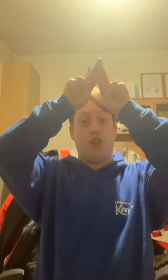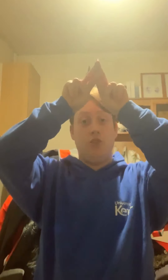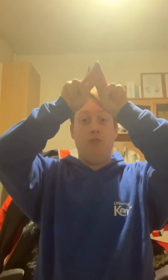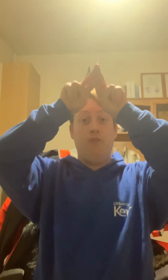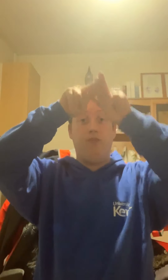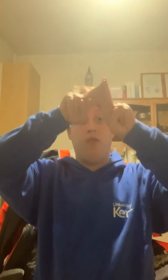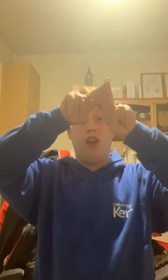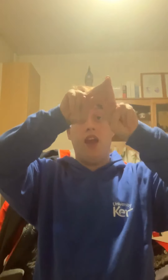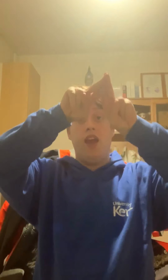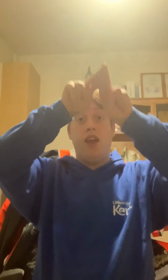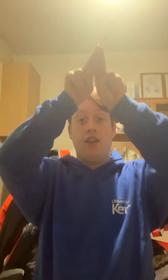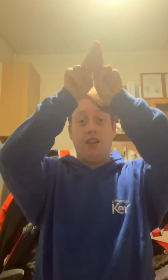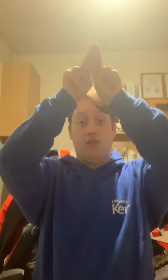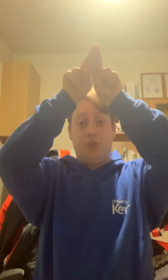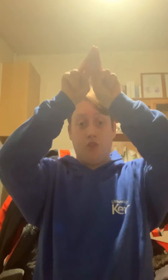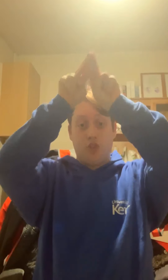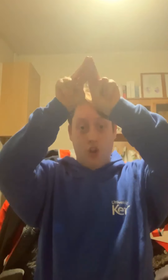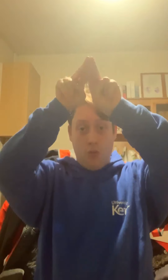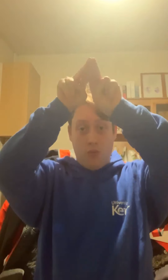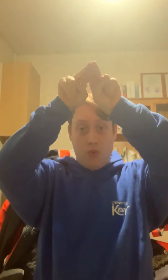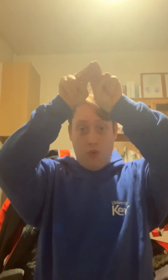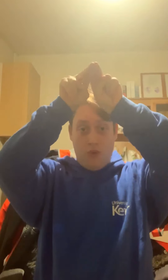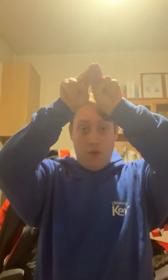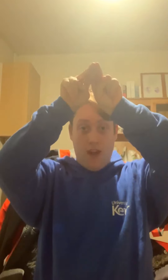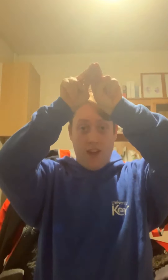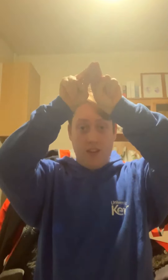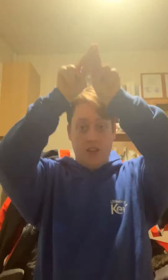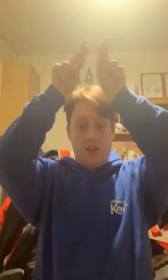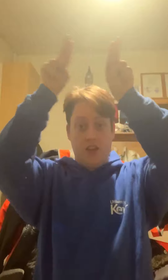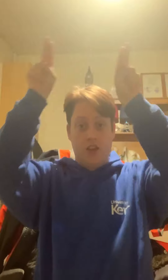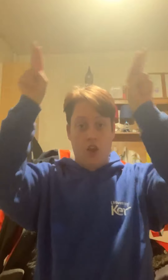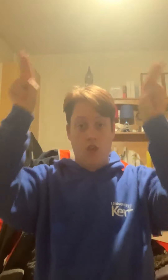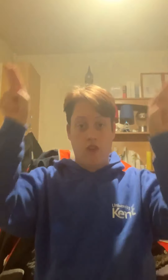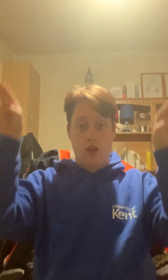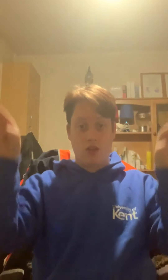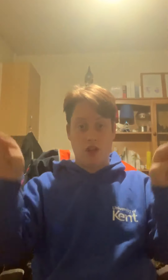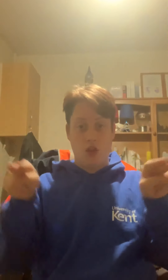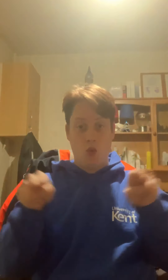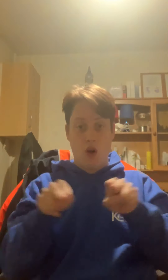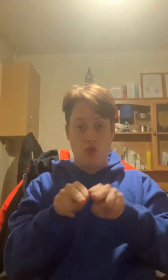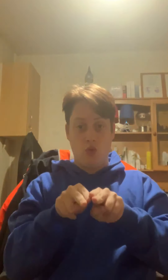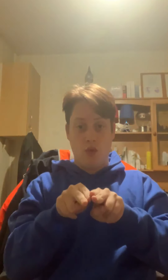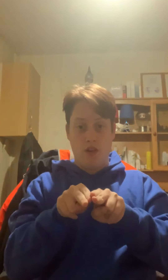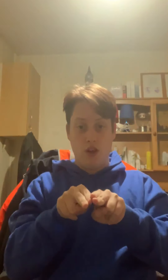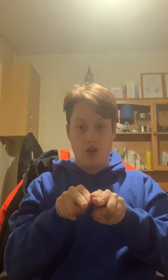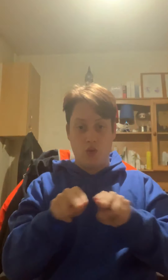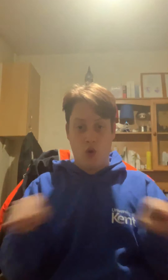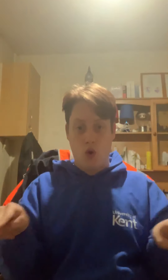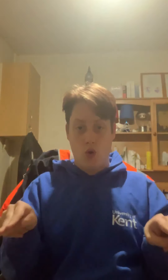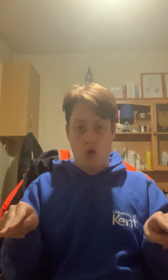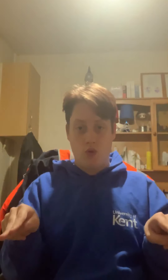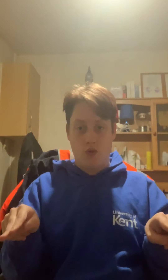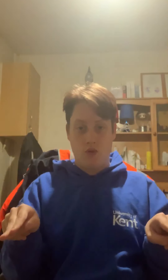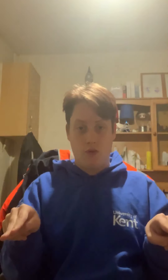International is from the top of your head going around in the world with a little hook,